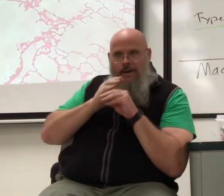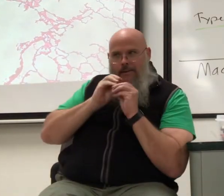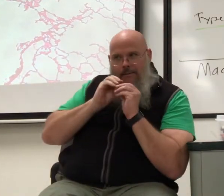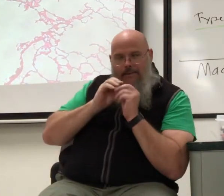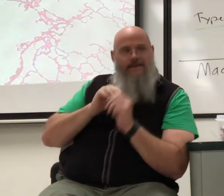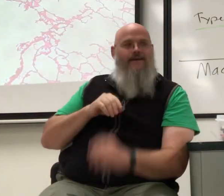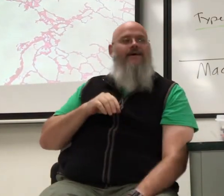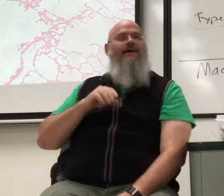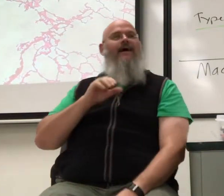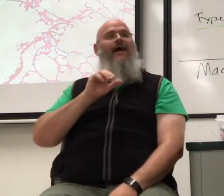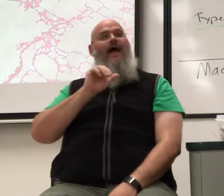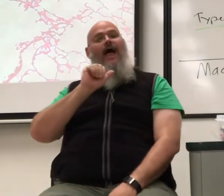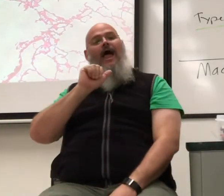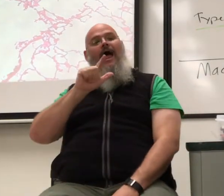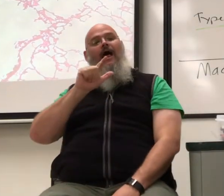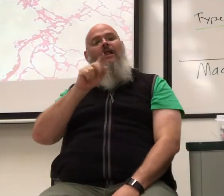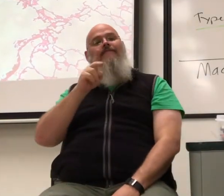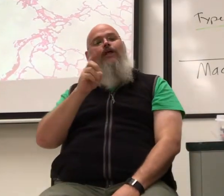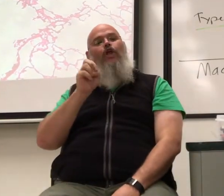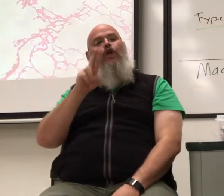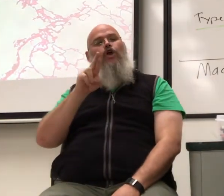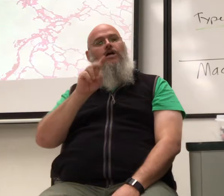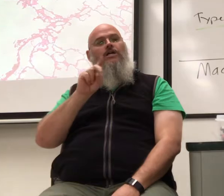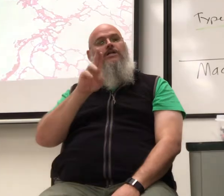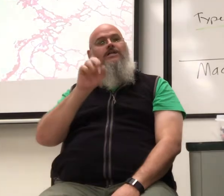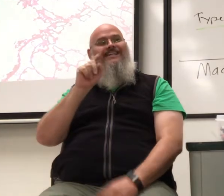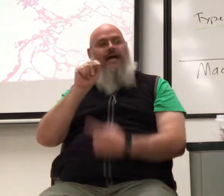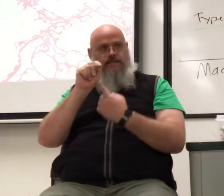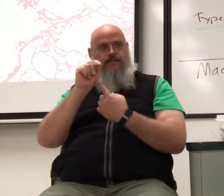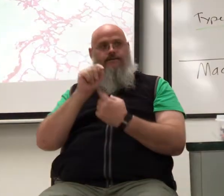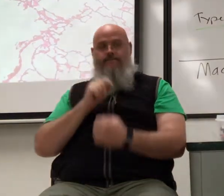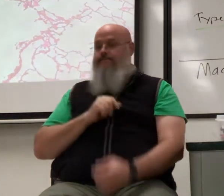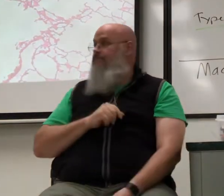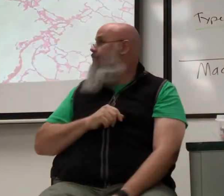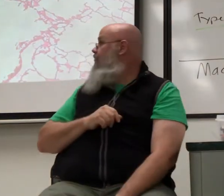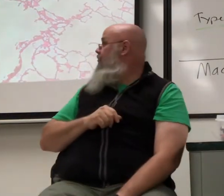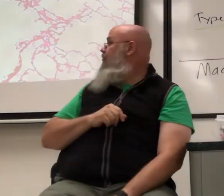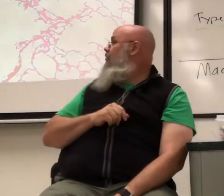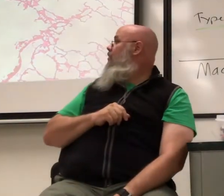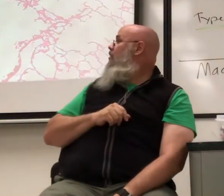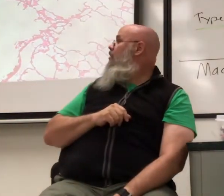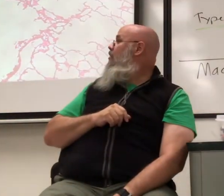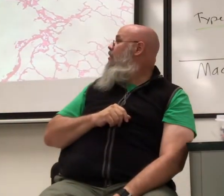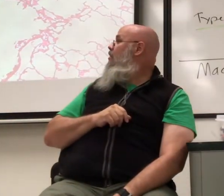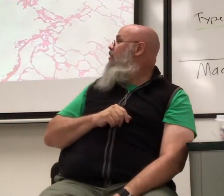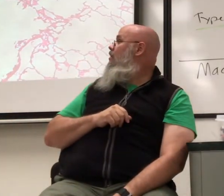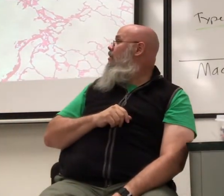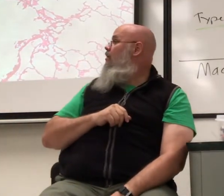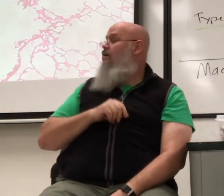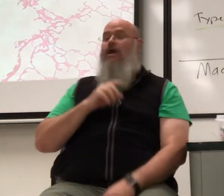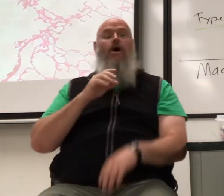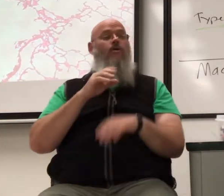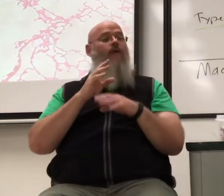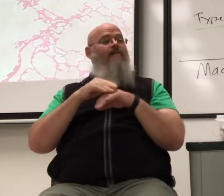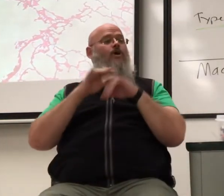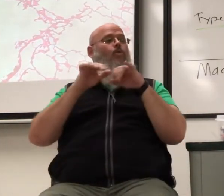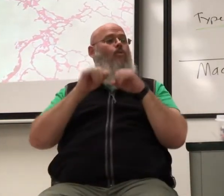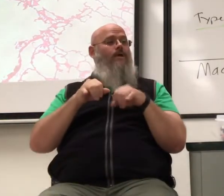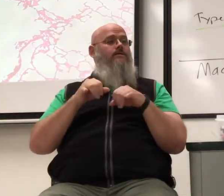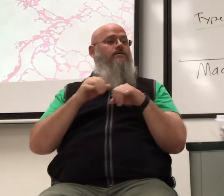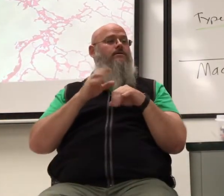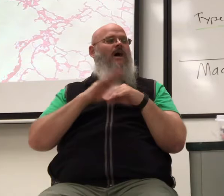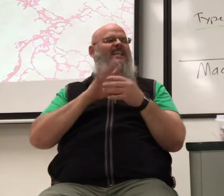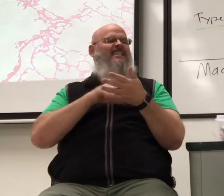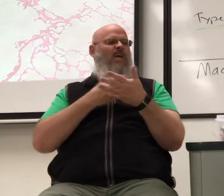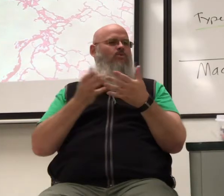Yeah, alveolar duct. On the schedule, there's a cardiorespiratory quiz. It's on the